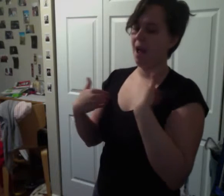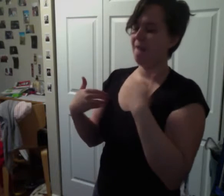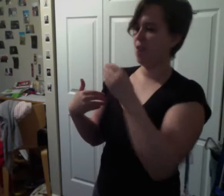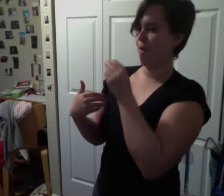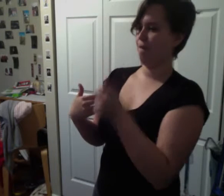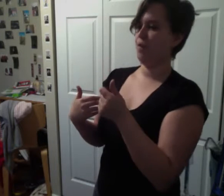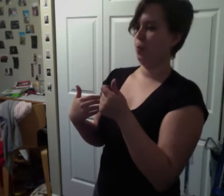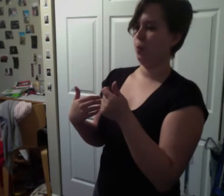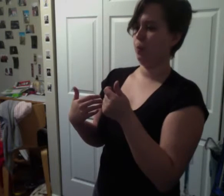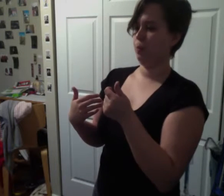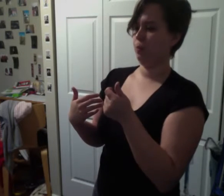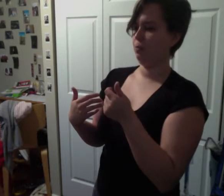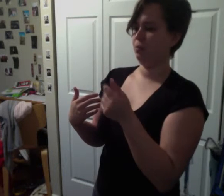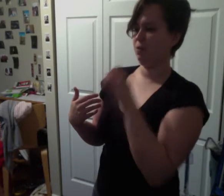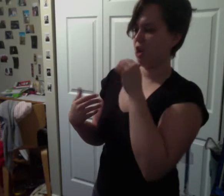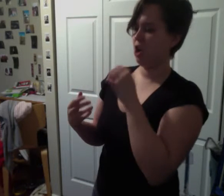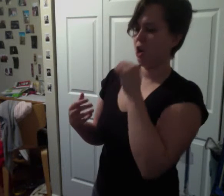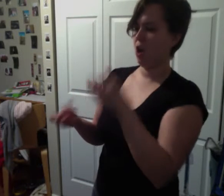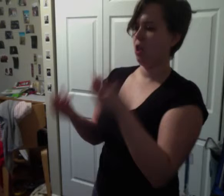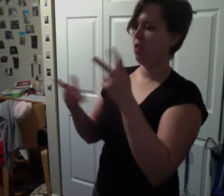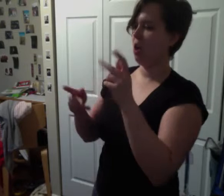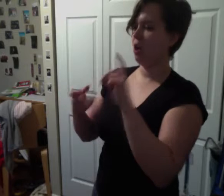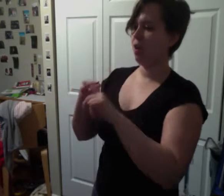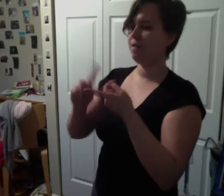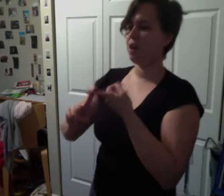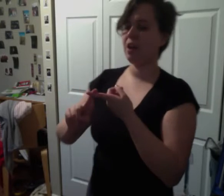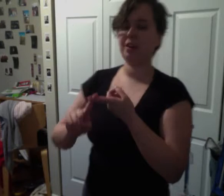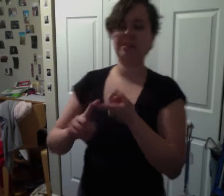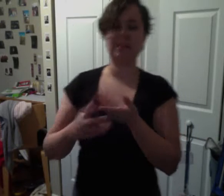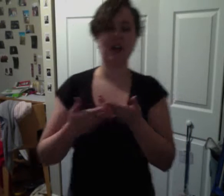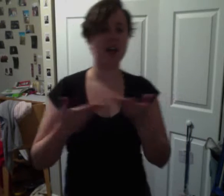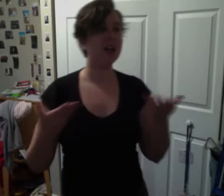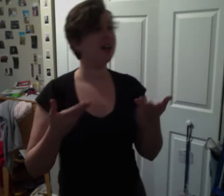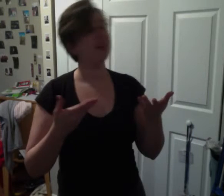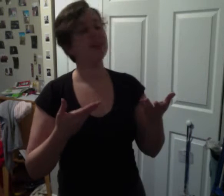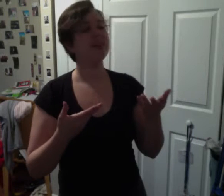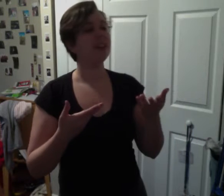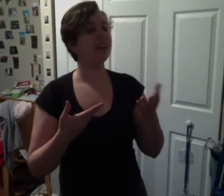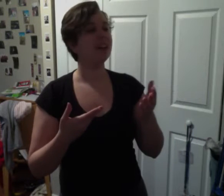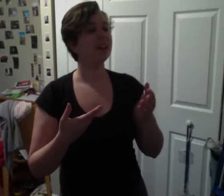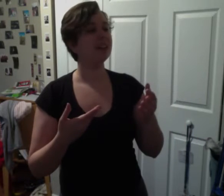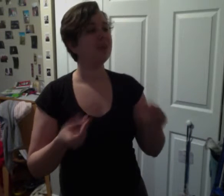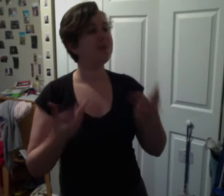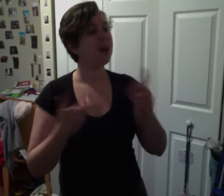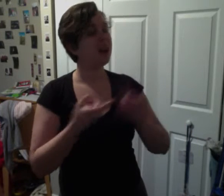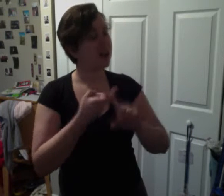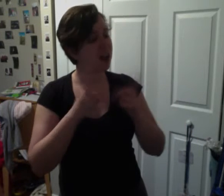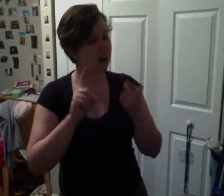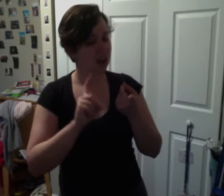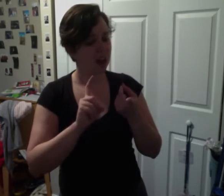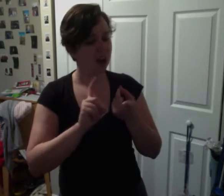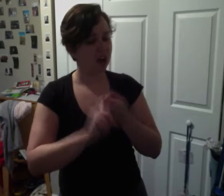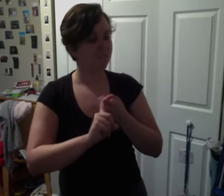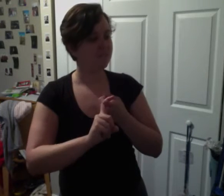life. Did I turn out to be the son you wanted when I was born? Like, did I meet your expectations?